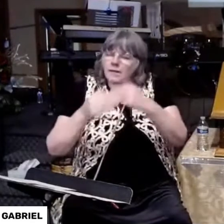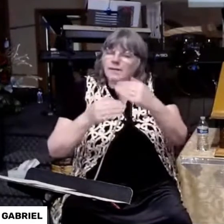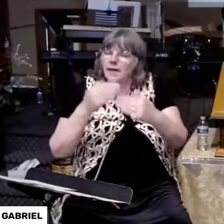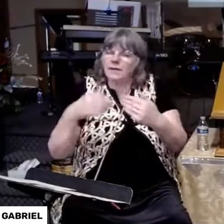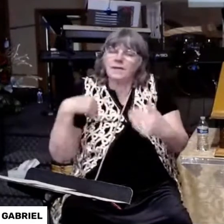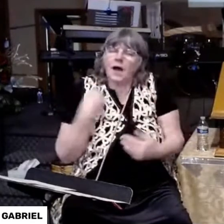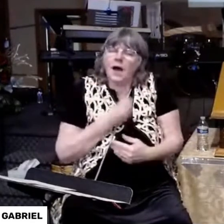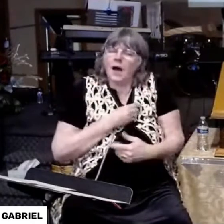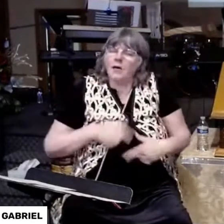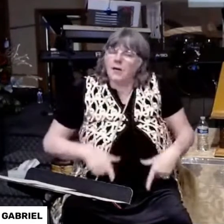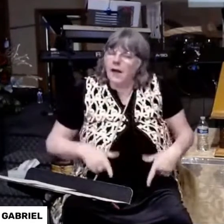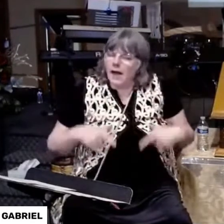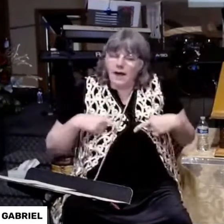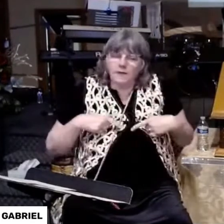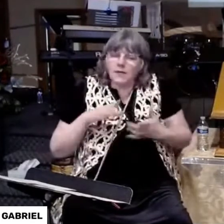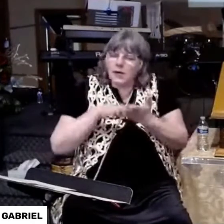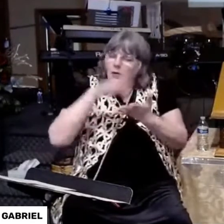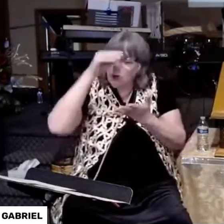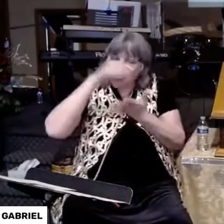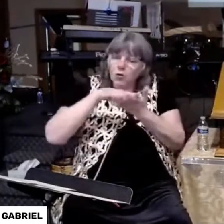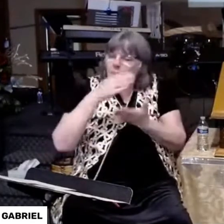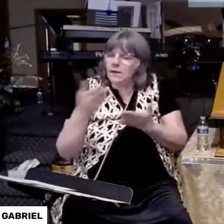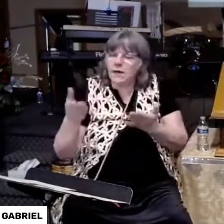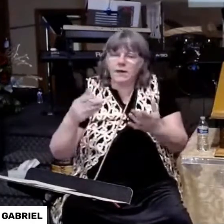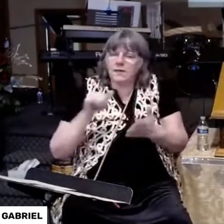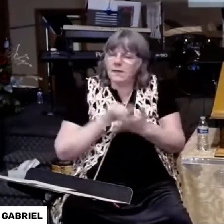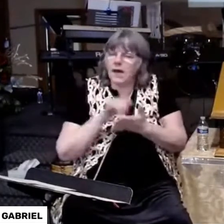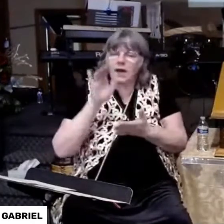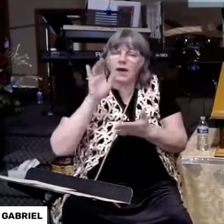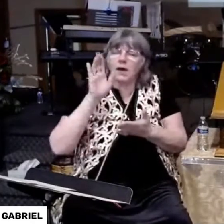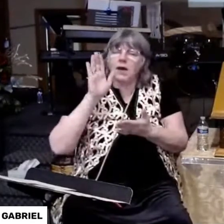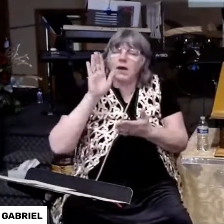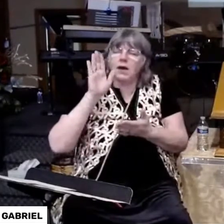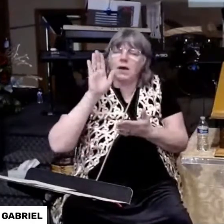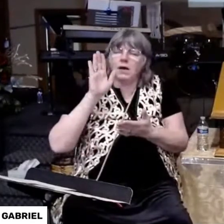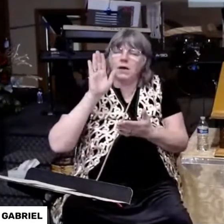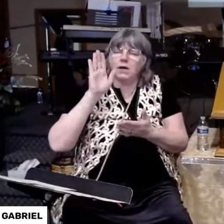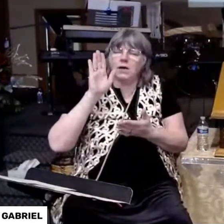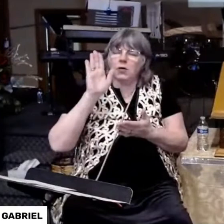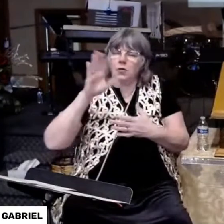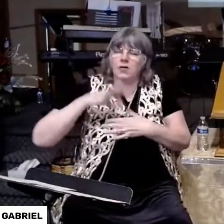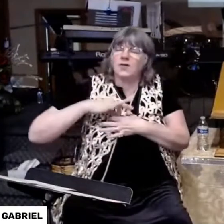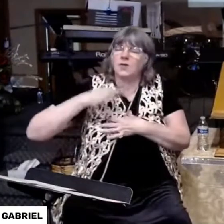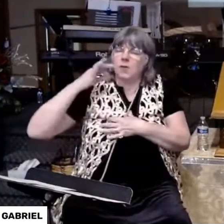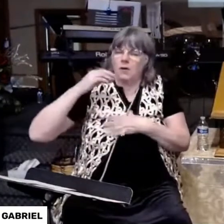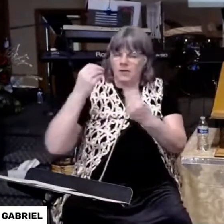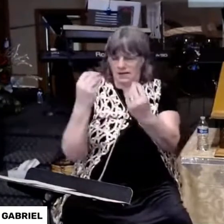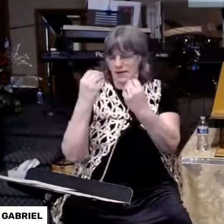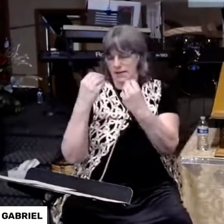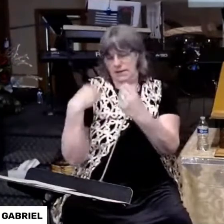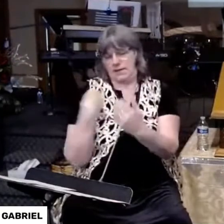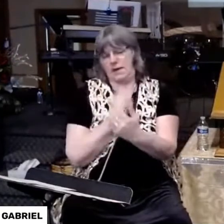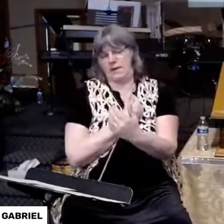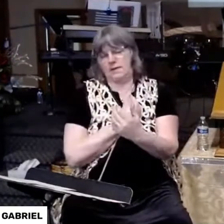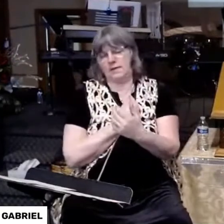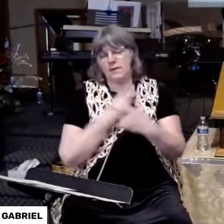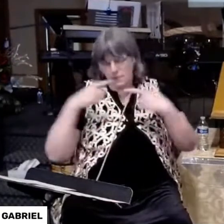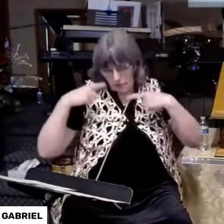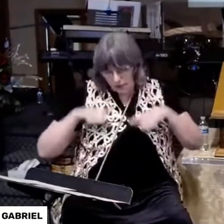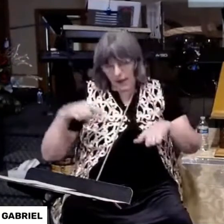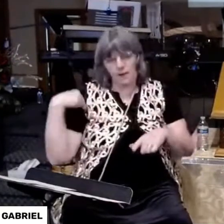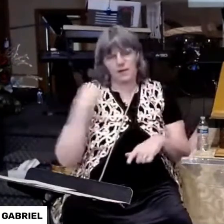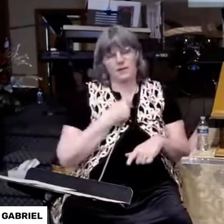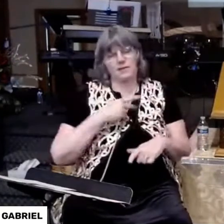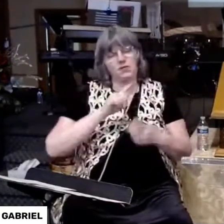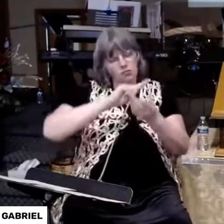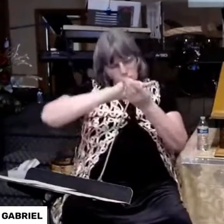our daily lives in your spirit, by your spirit, and again, letting you transform